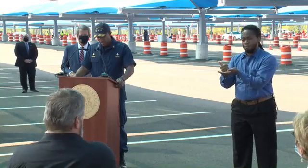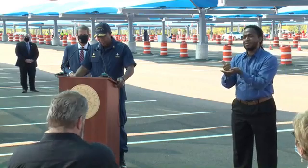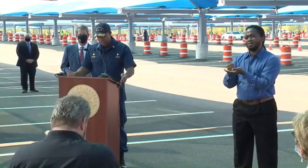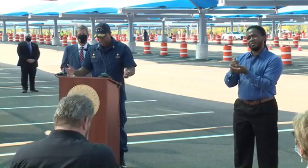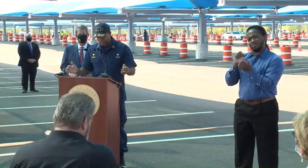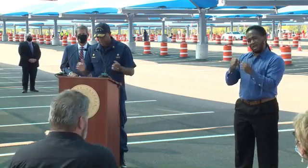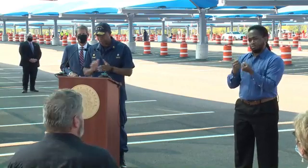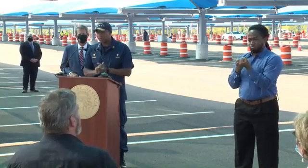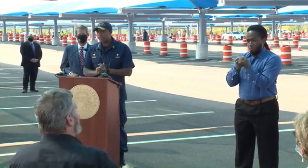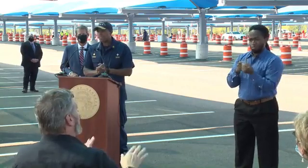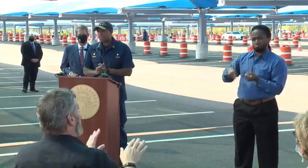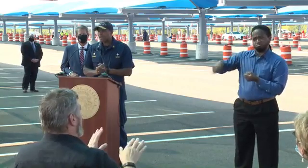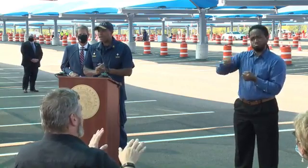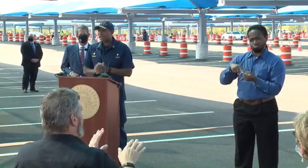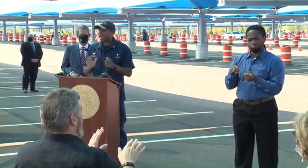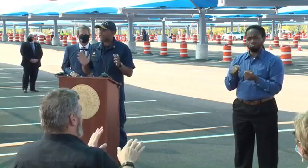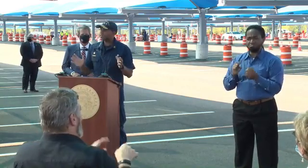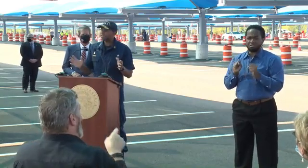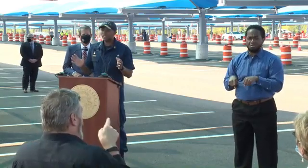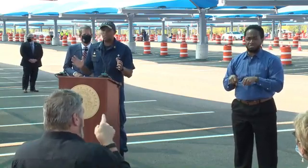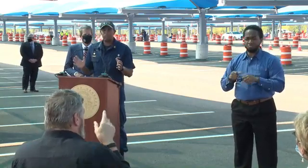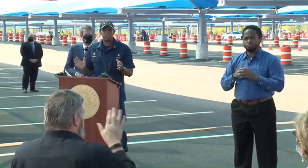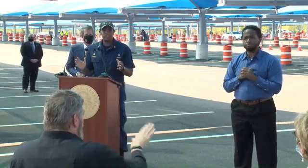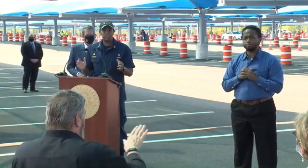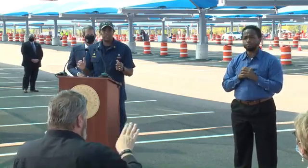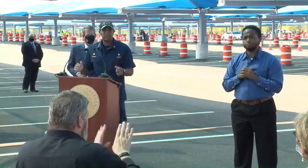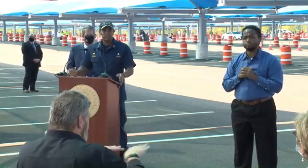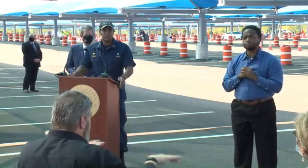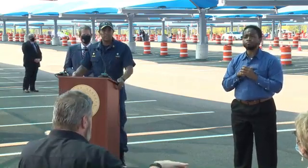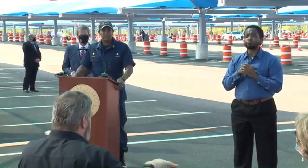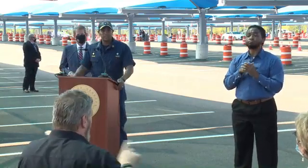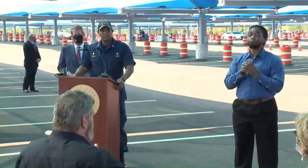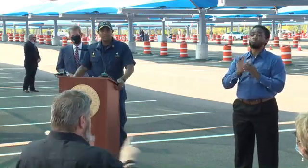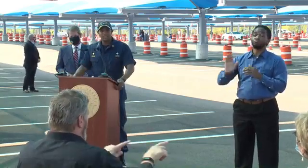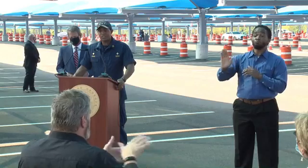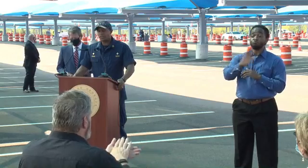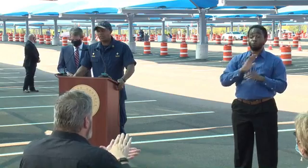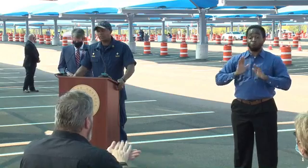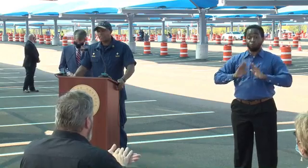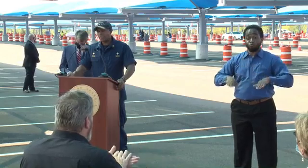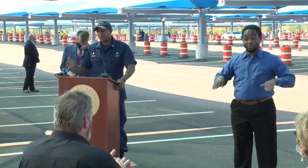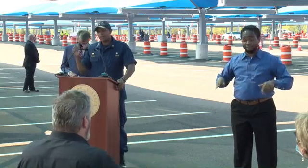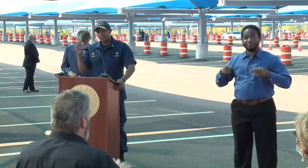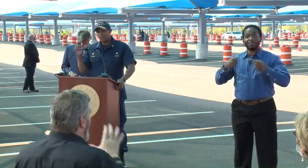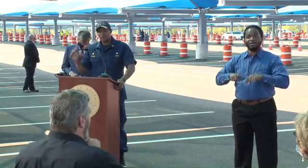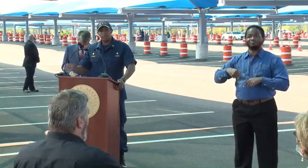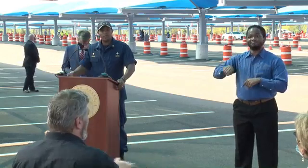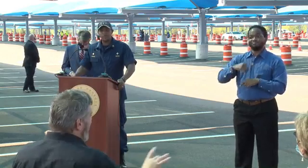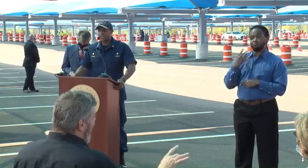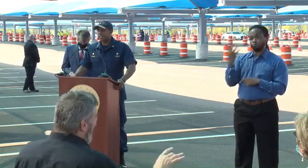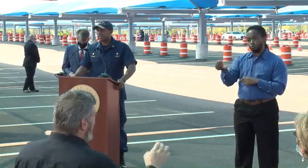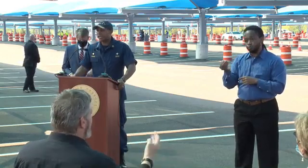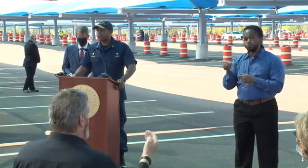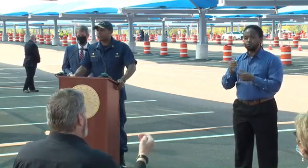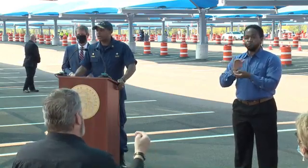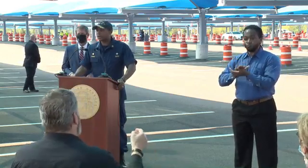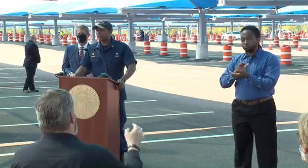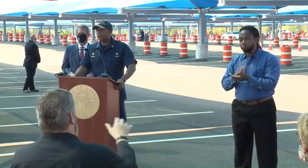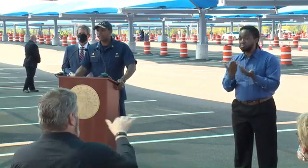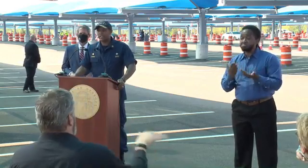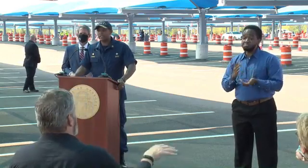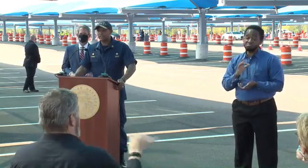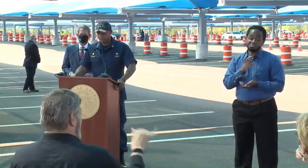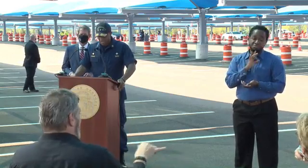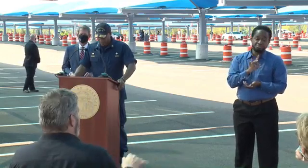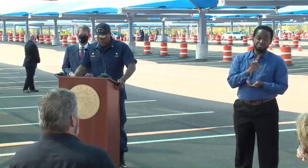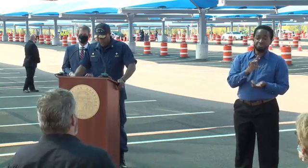guardian or parent of kids in school, and I have a 16, a 14, and a 10-year-old, the governor and the first lady and I were talking